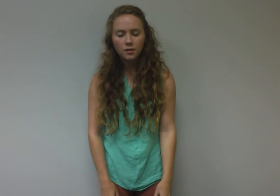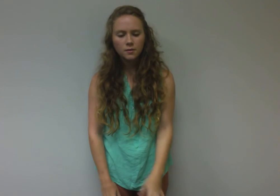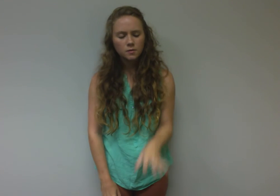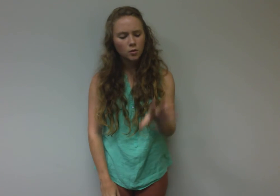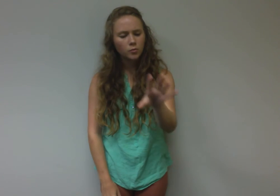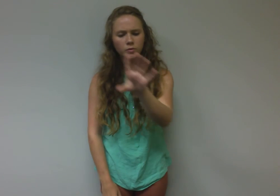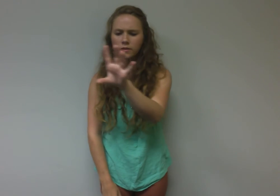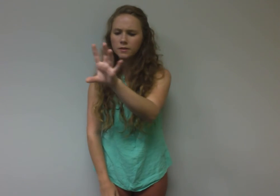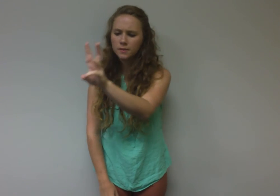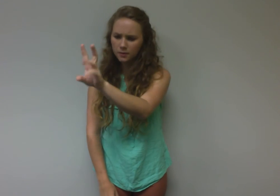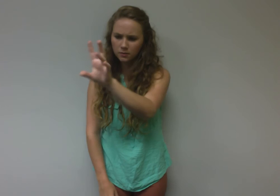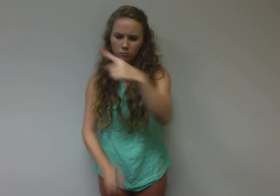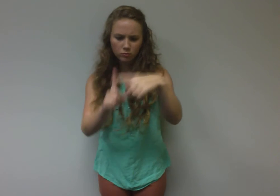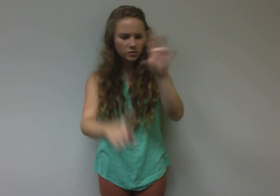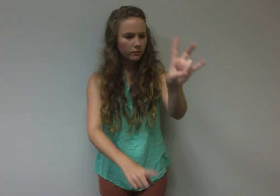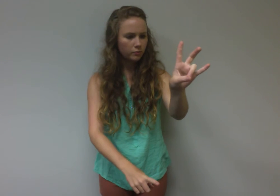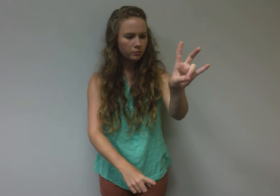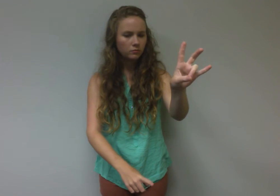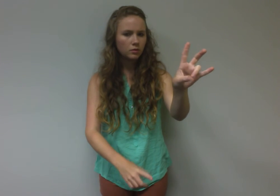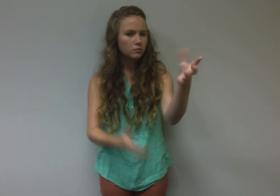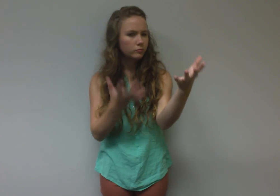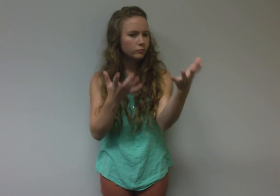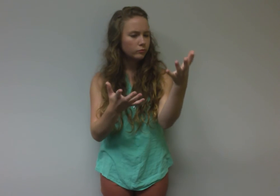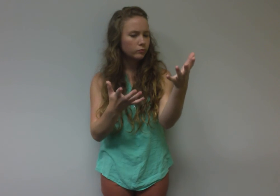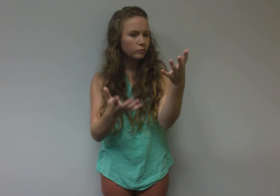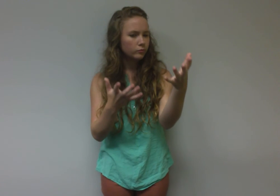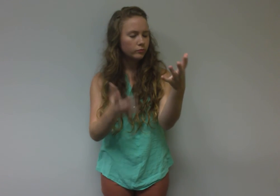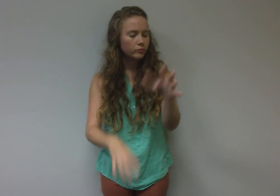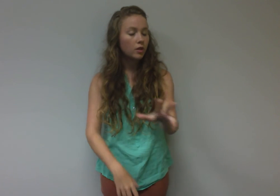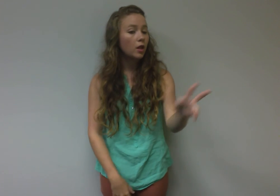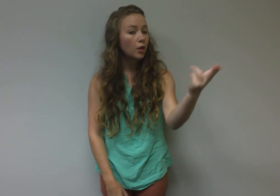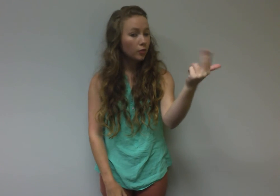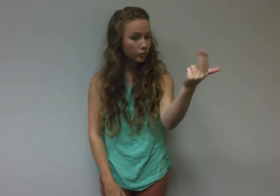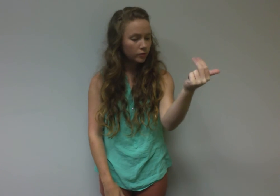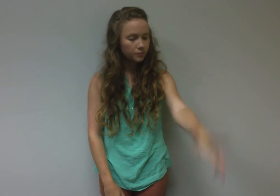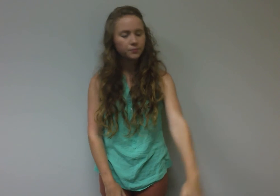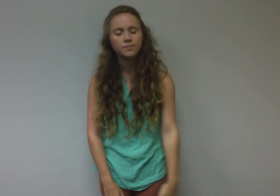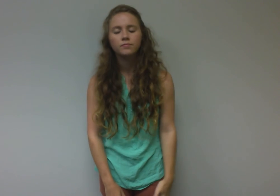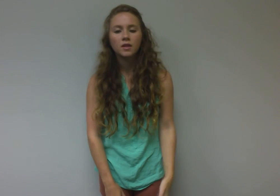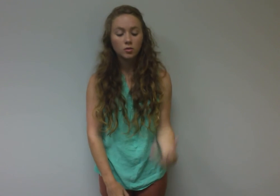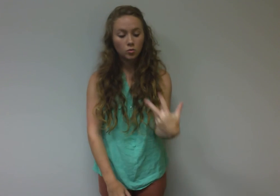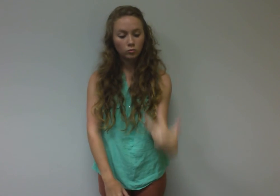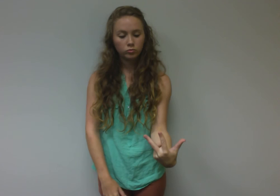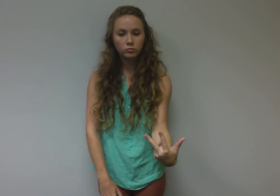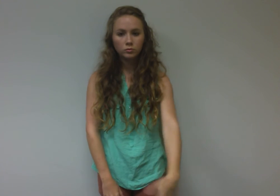13, right? If you get confused, draw out everything again. And then you get 1 plus 5. 1 plus 5 is